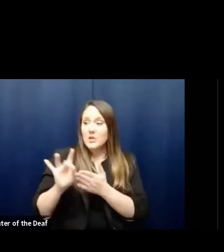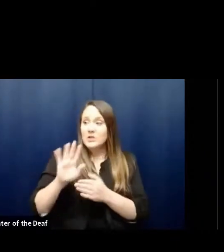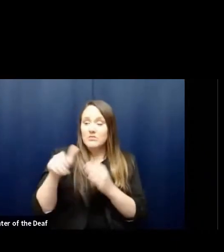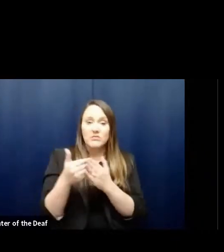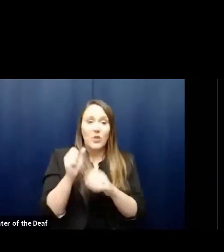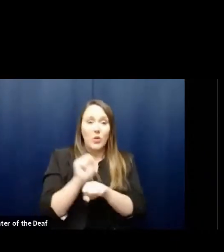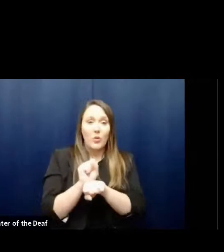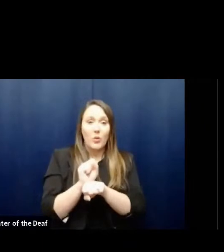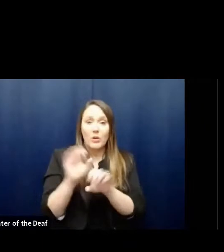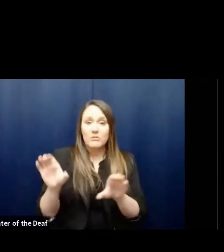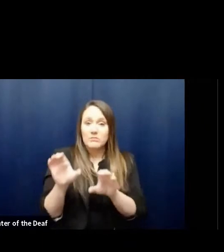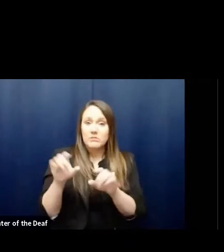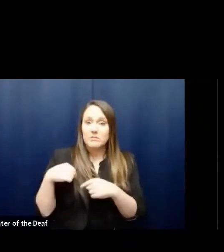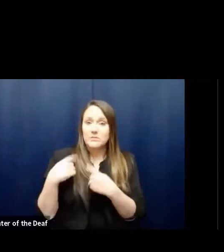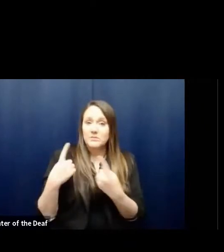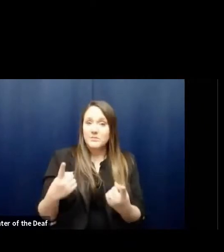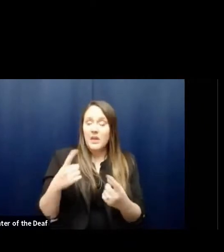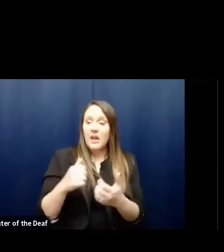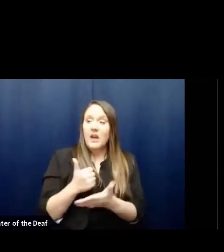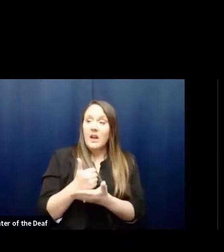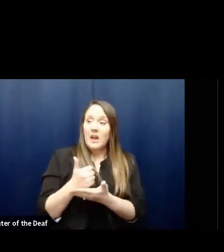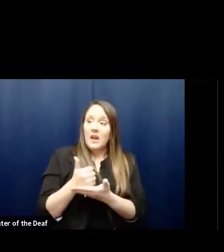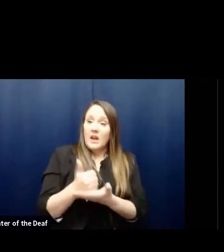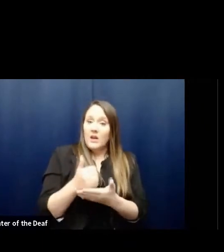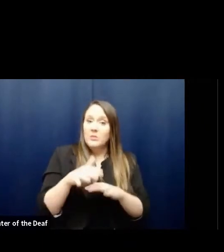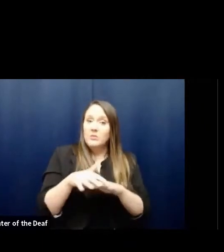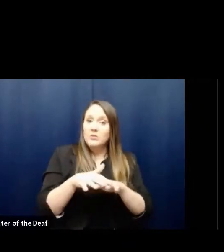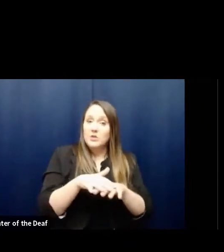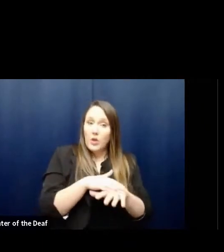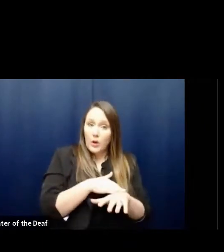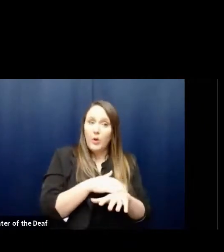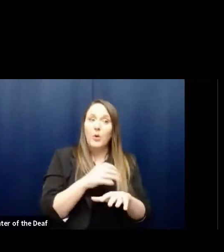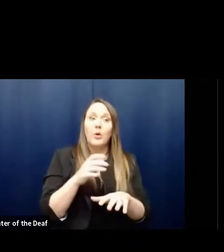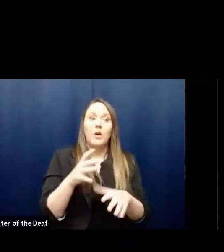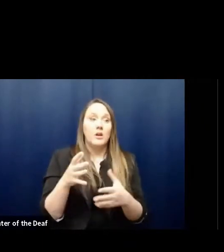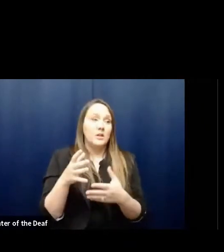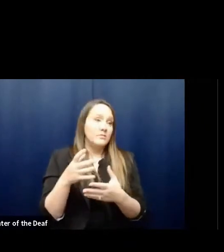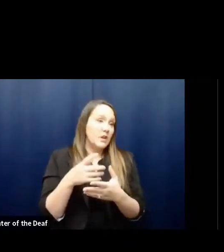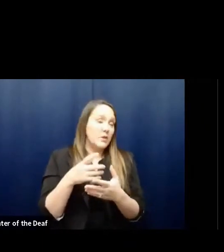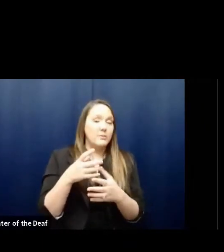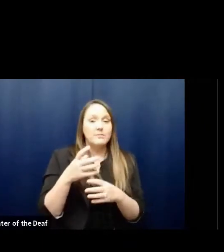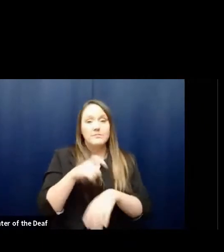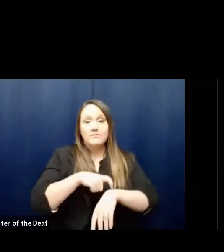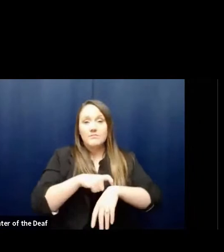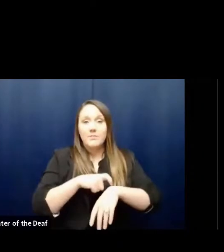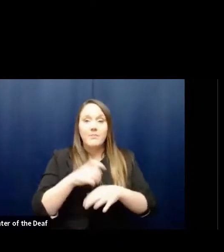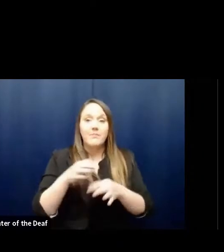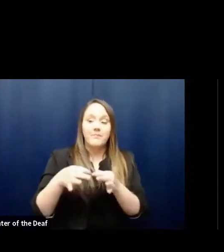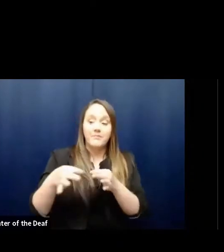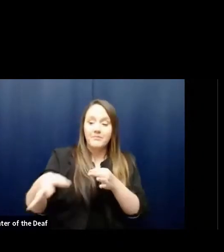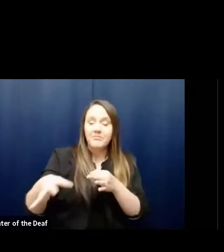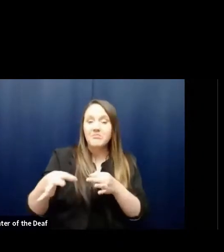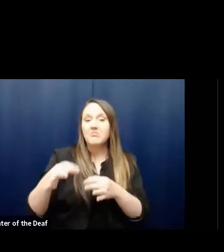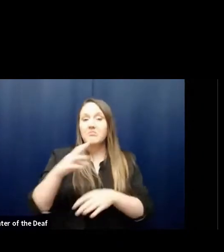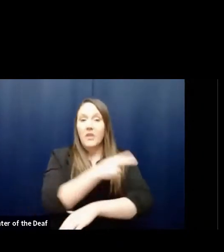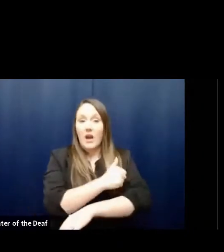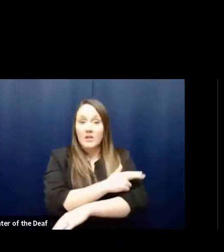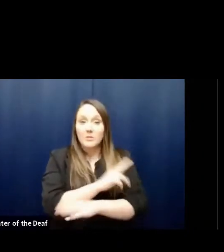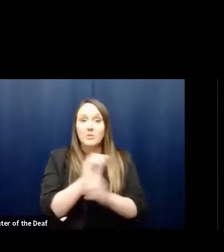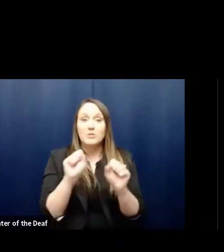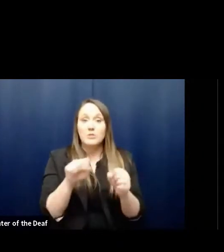did helped slow things down, bought us some time so hospitals could get prepared, so other things could get in place. And